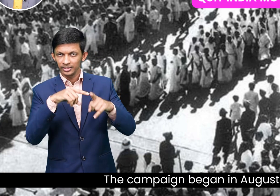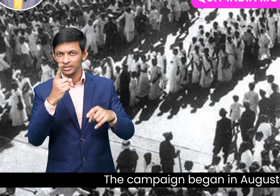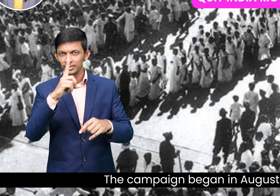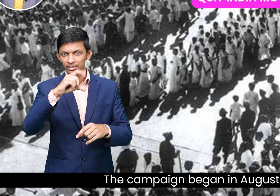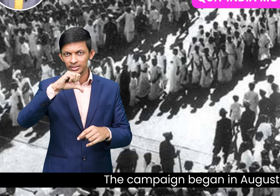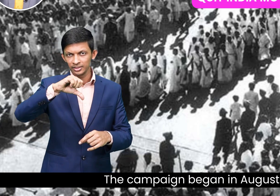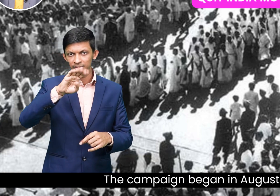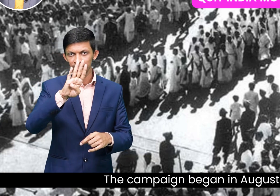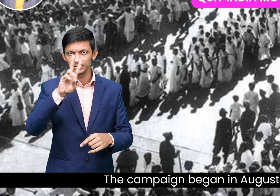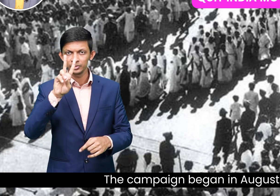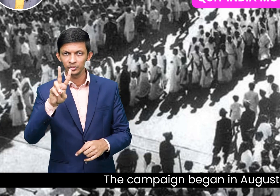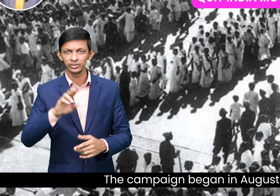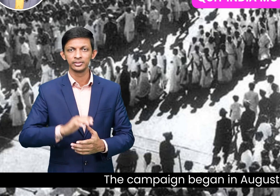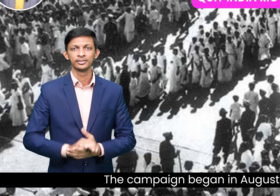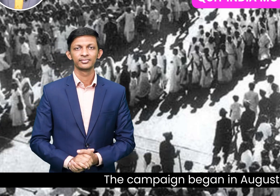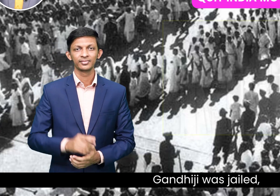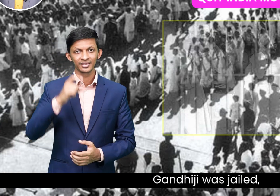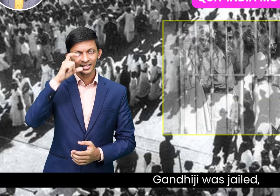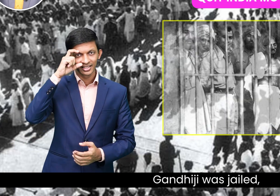1942.